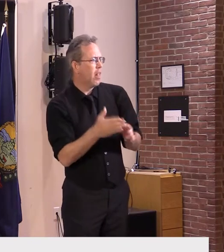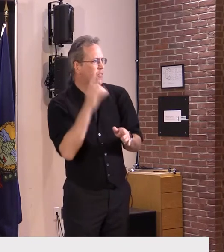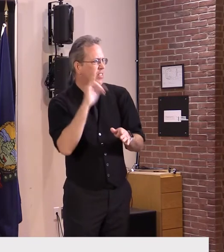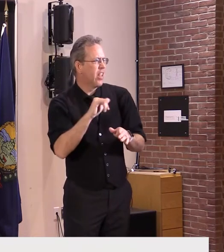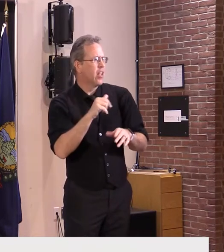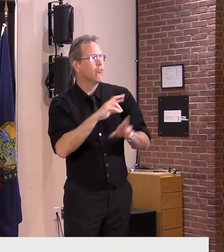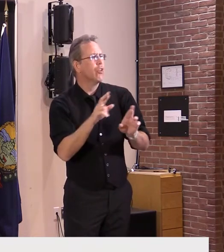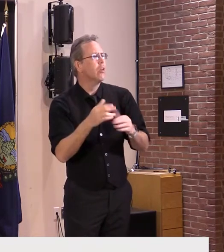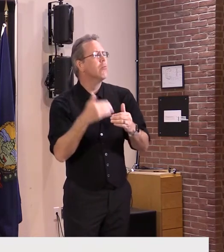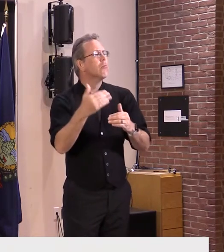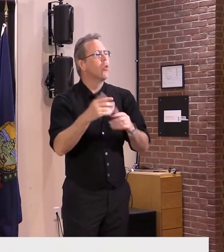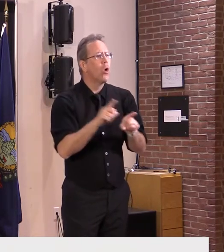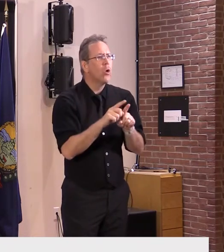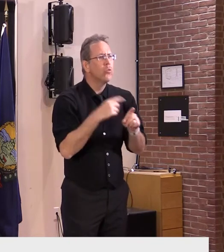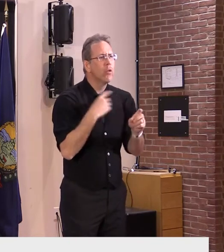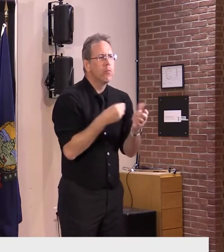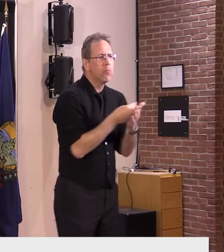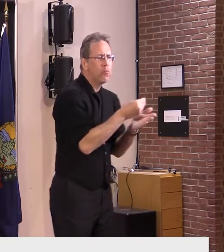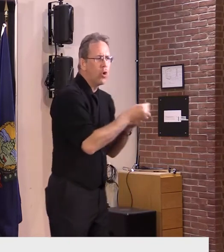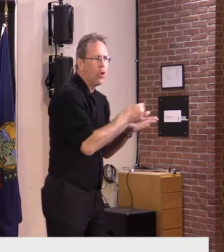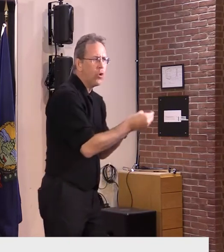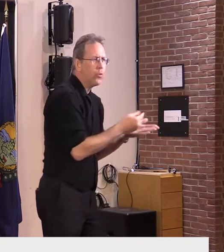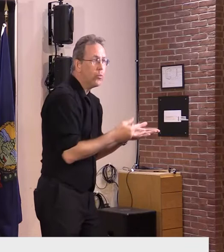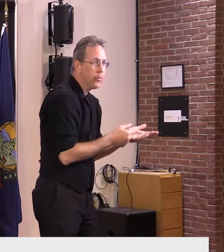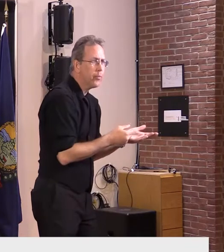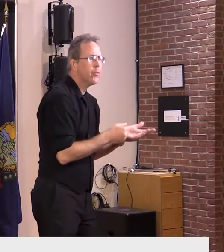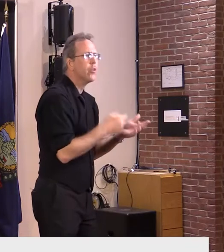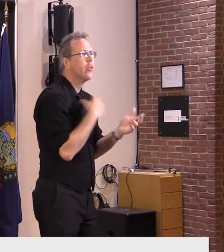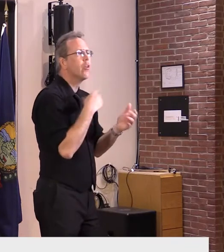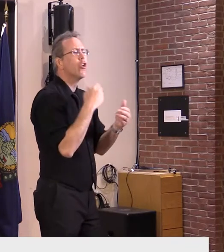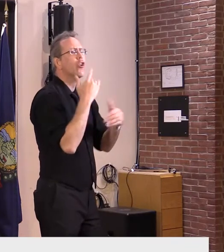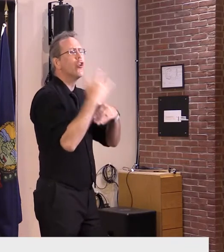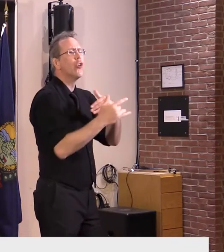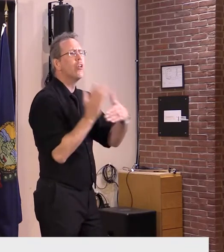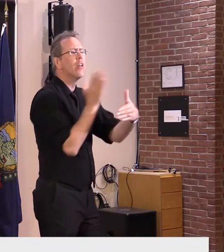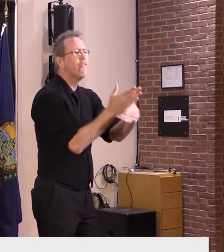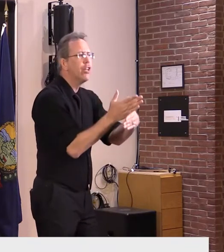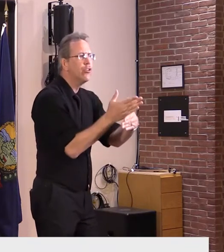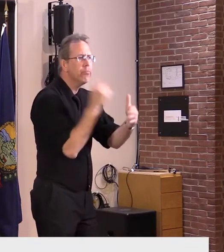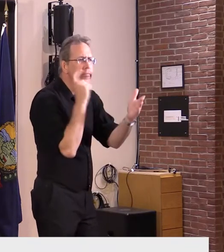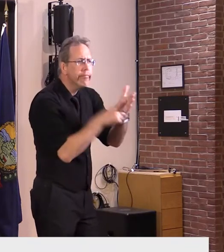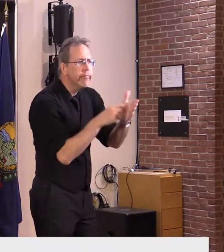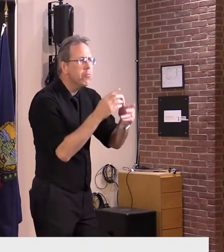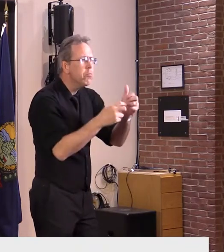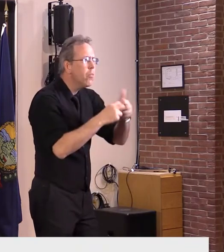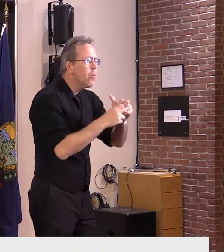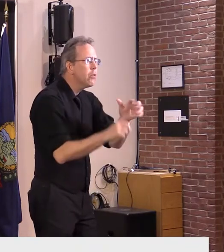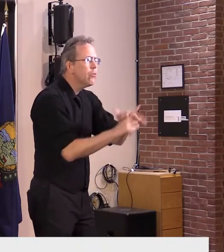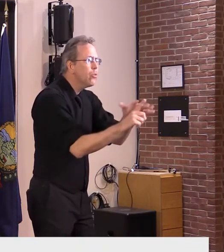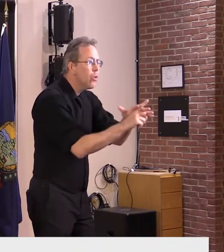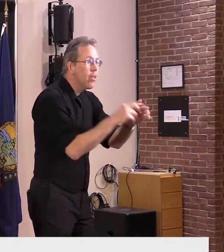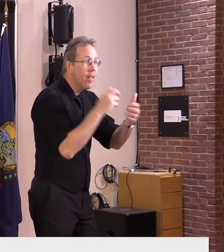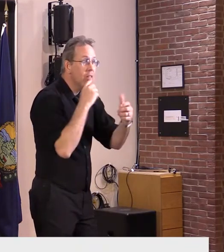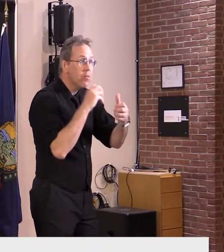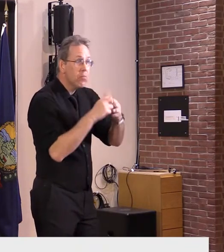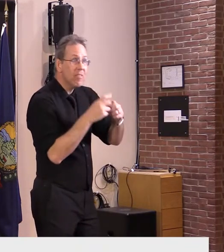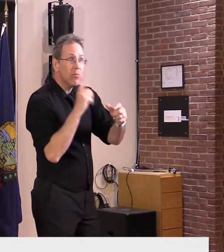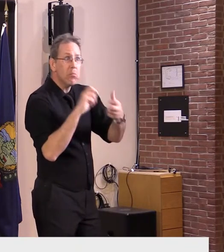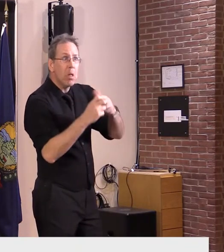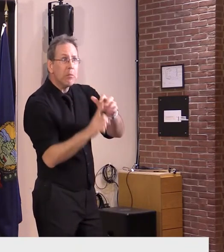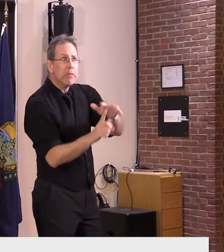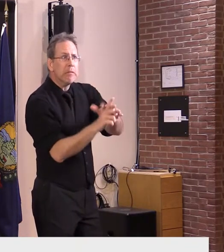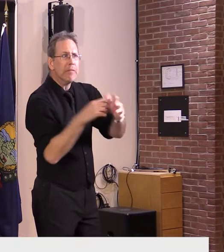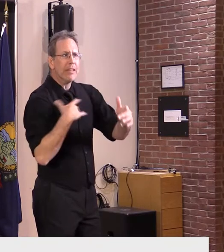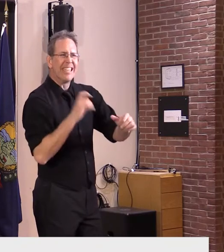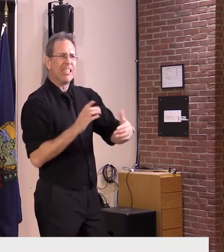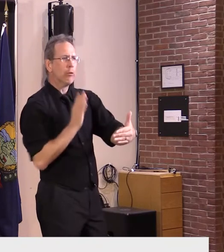resources that go into both early identification of potential problems and interventions when necessary. And then